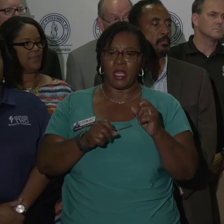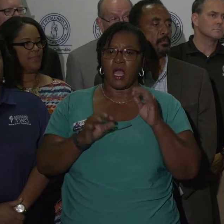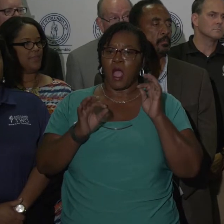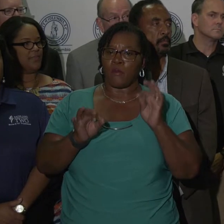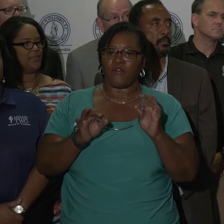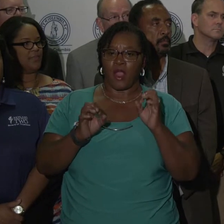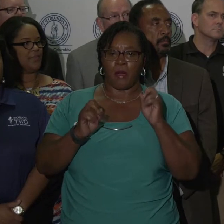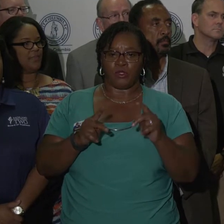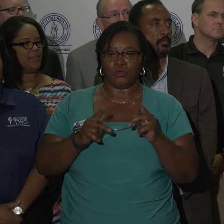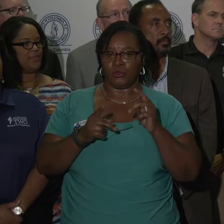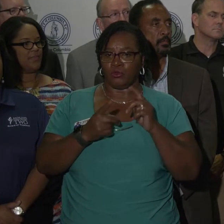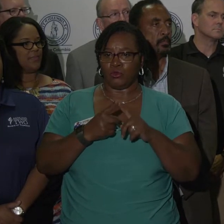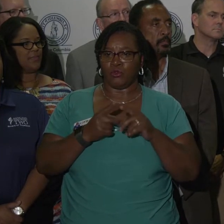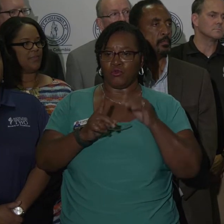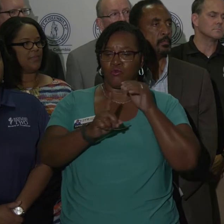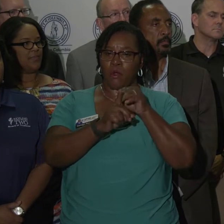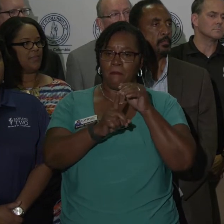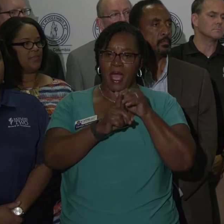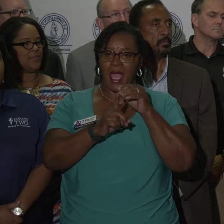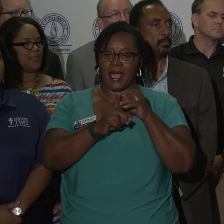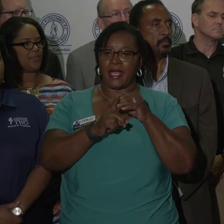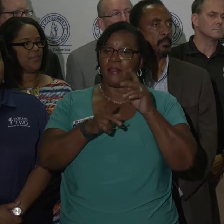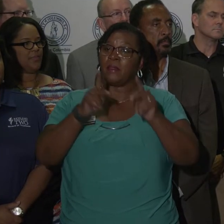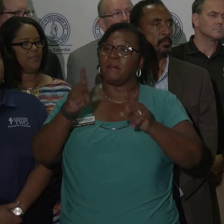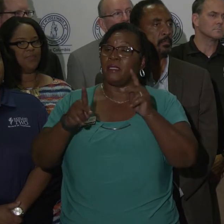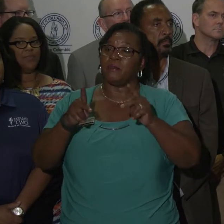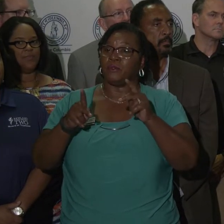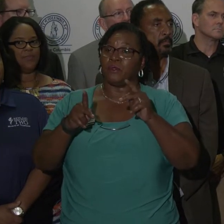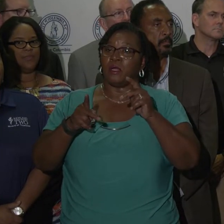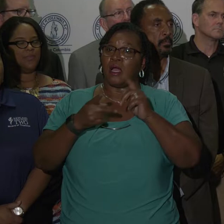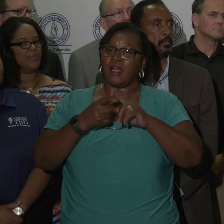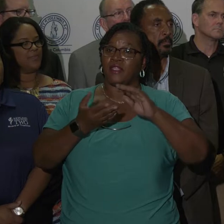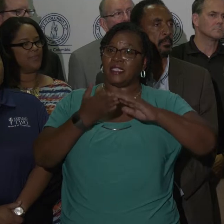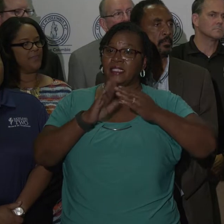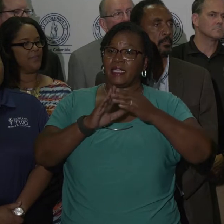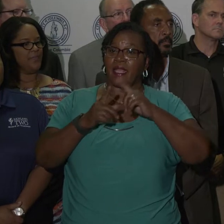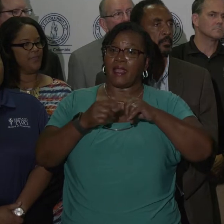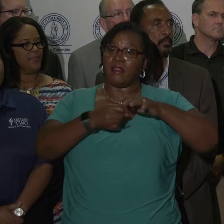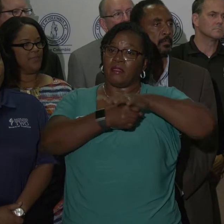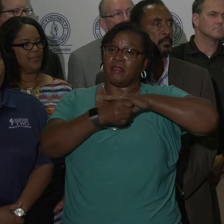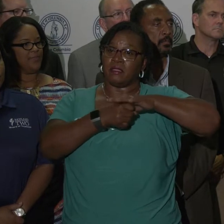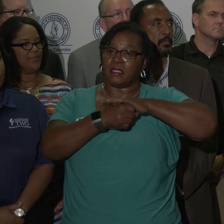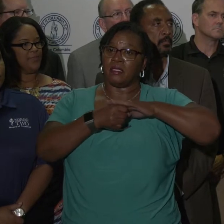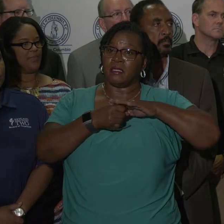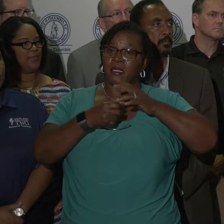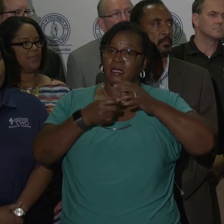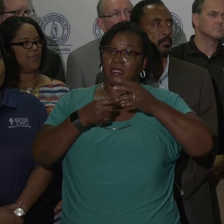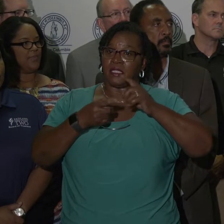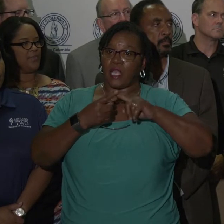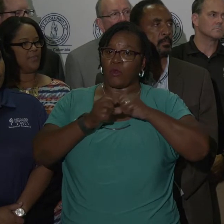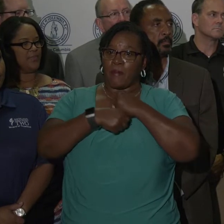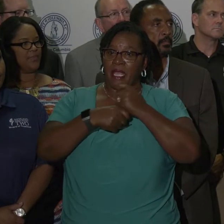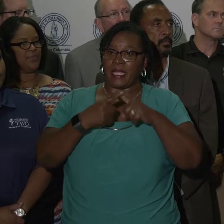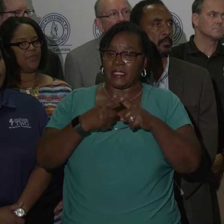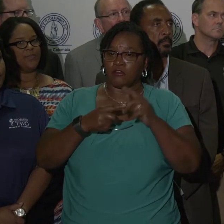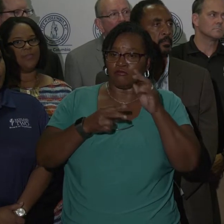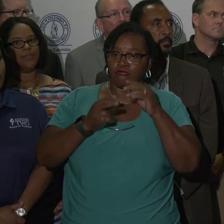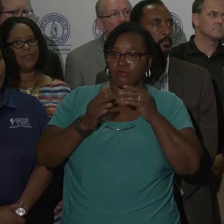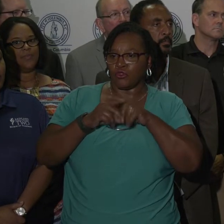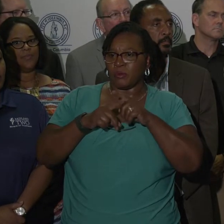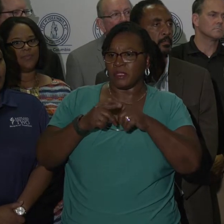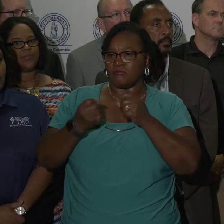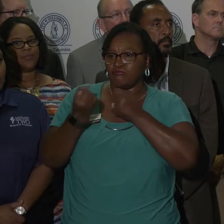perfect opportunity, of course, to remind the citizens of the city and the region that we're making significant investments in our